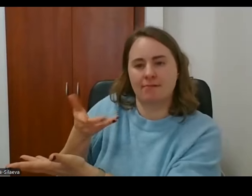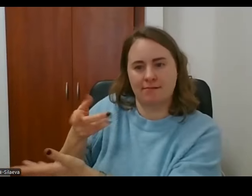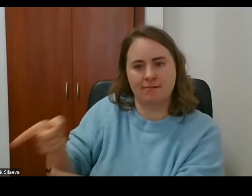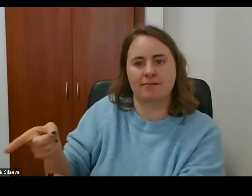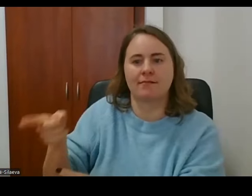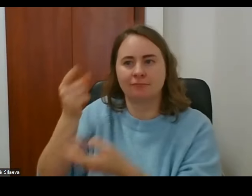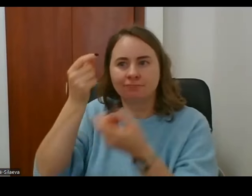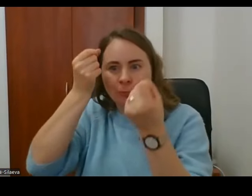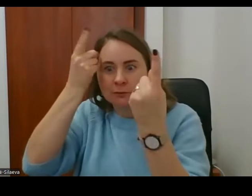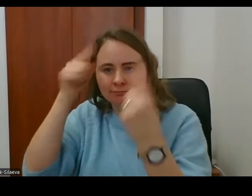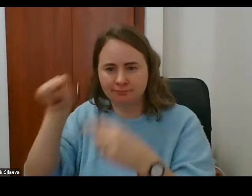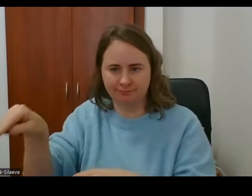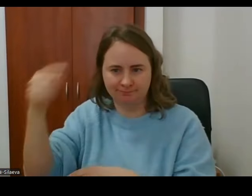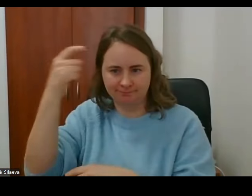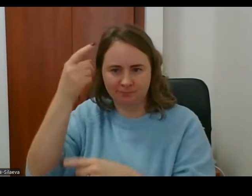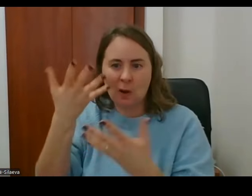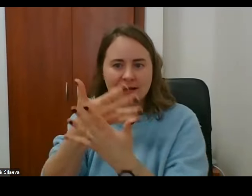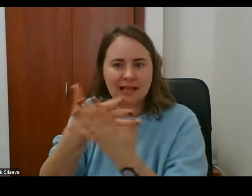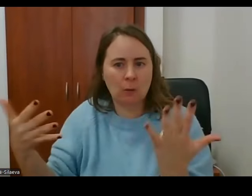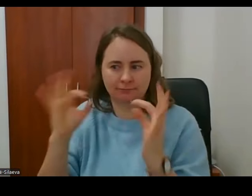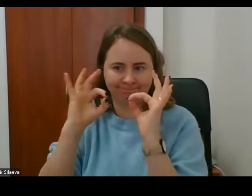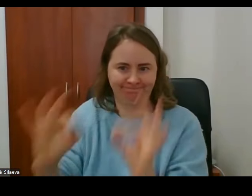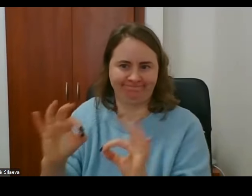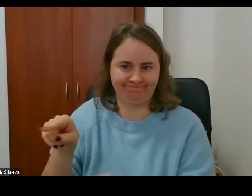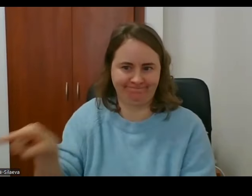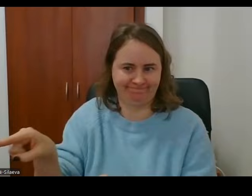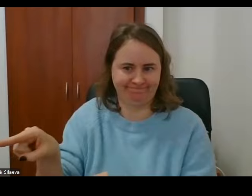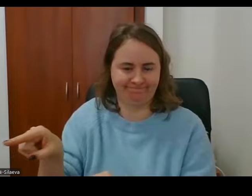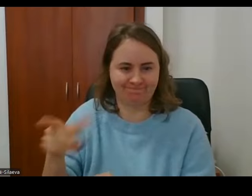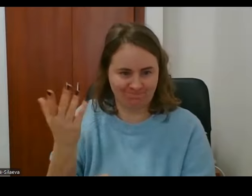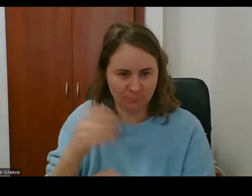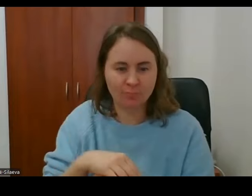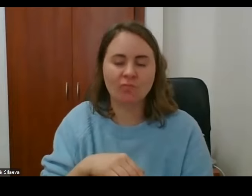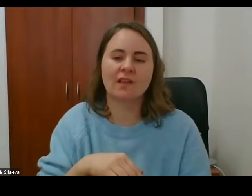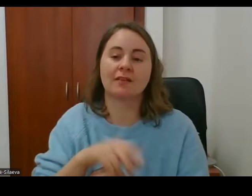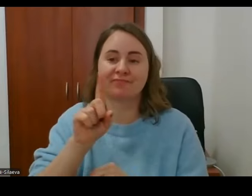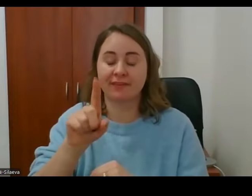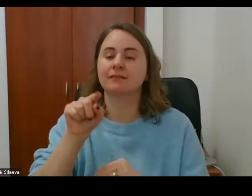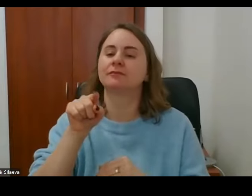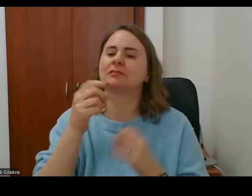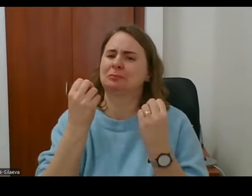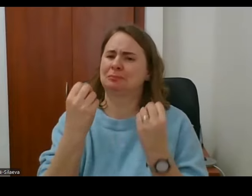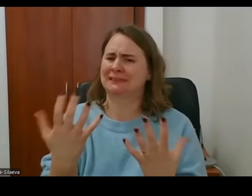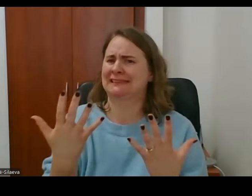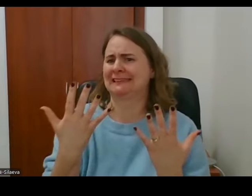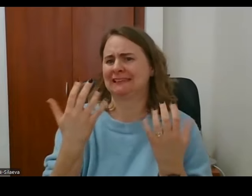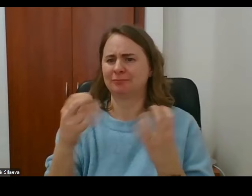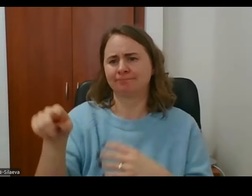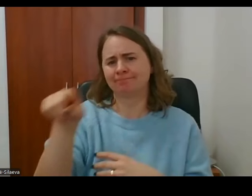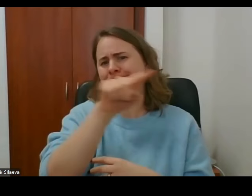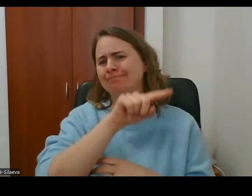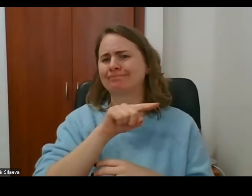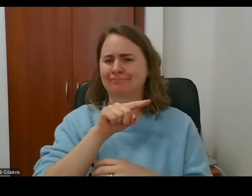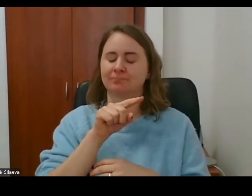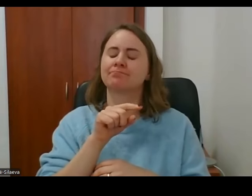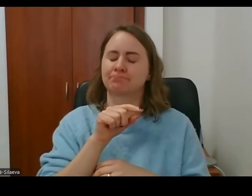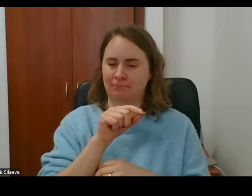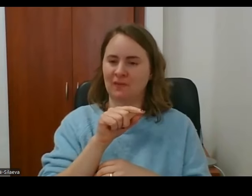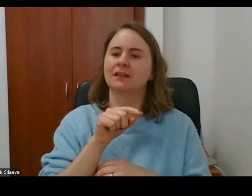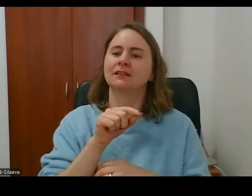And sometimes when a child can express himself, but he can express only by very